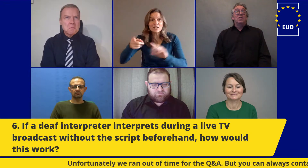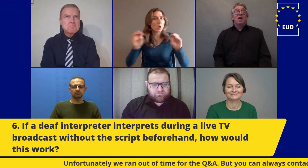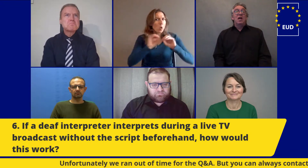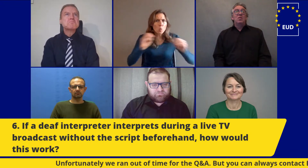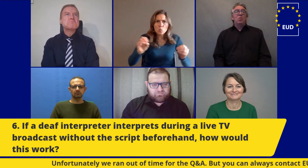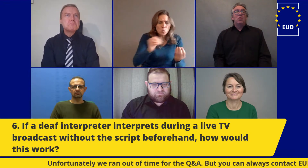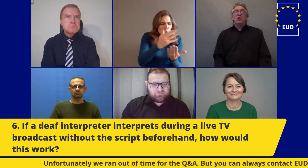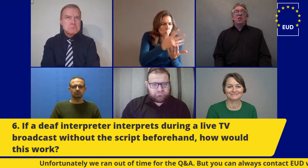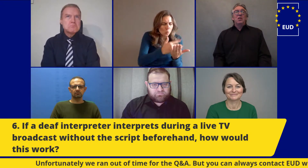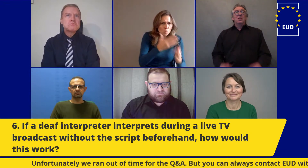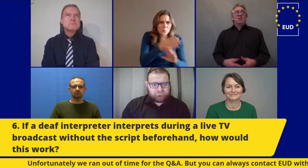how would that work?